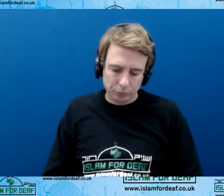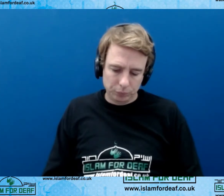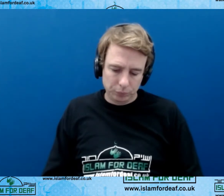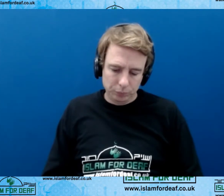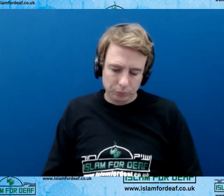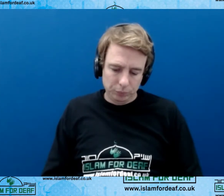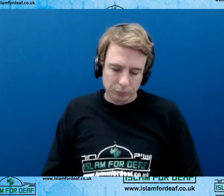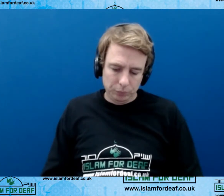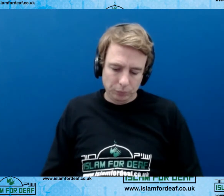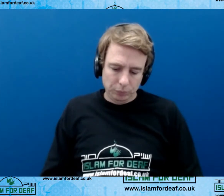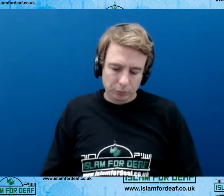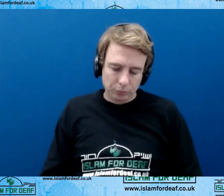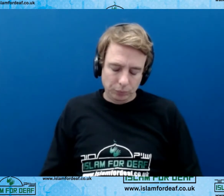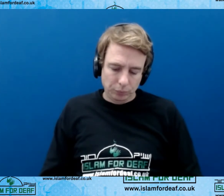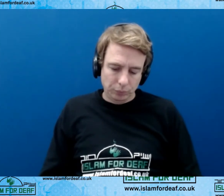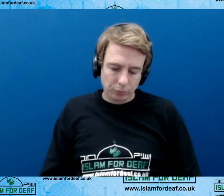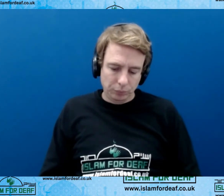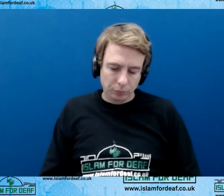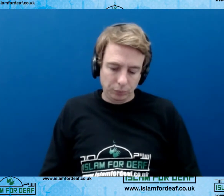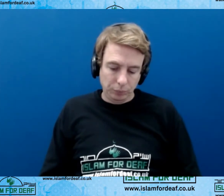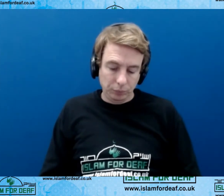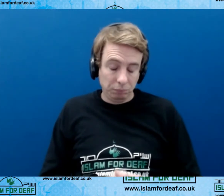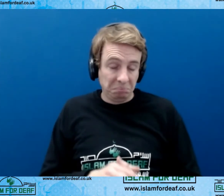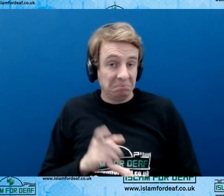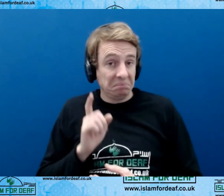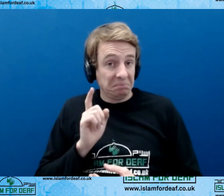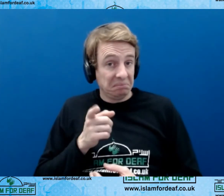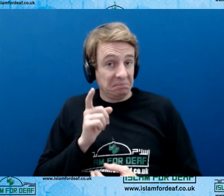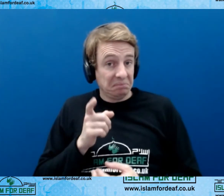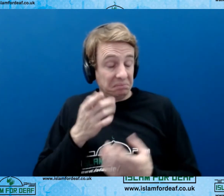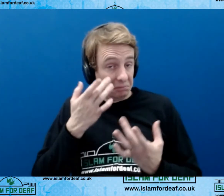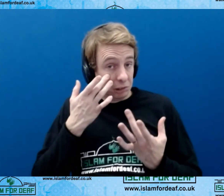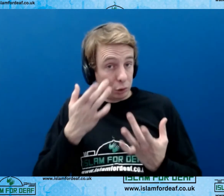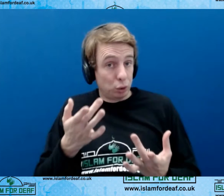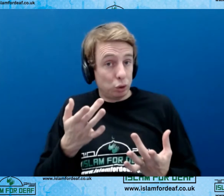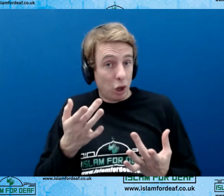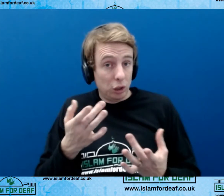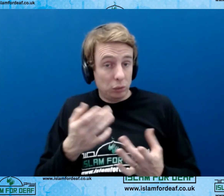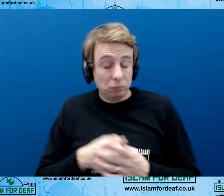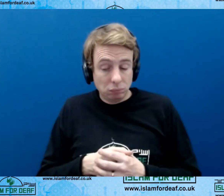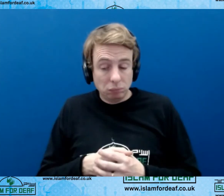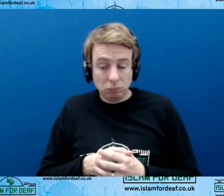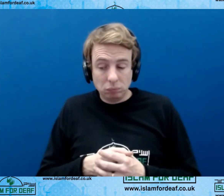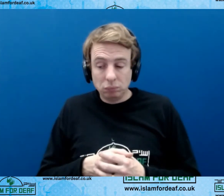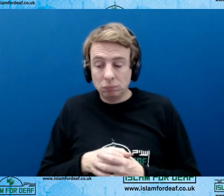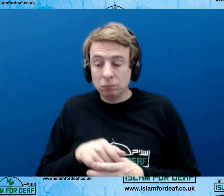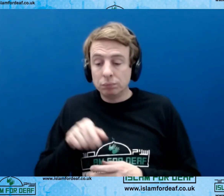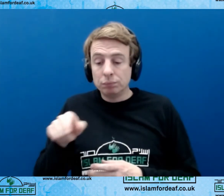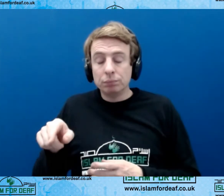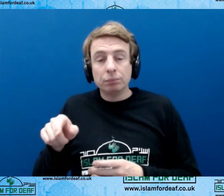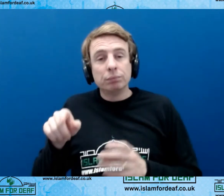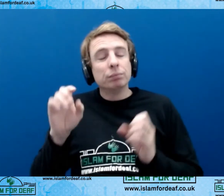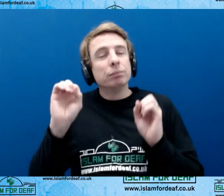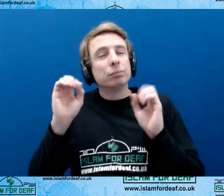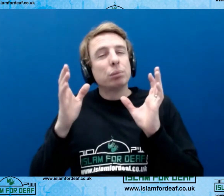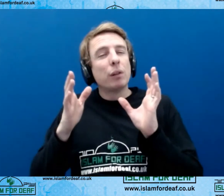And this was an indication that the Prophet, peace and blessings be upon him, he would expire soon. When you'd see these things, then your lifespan